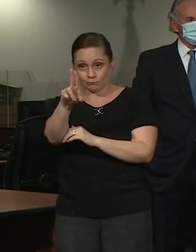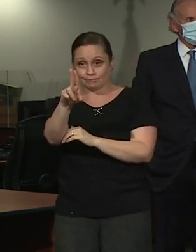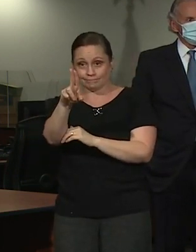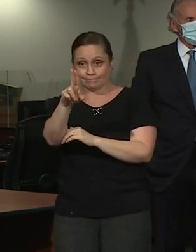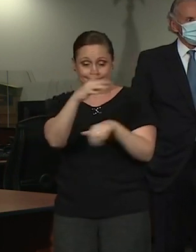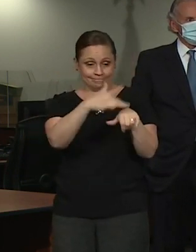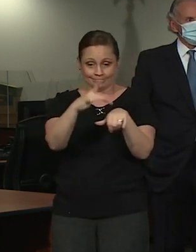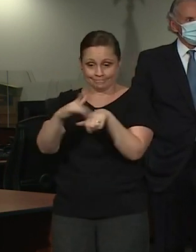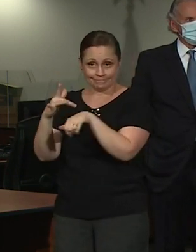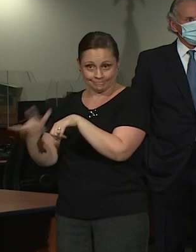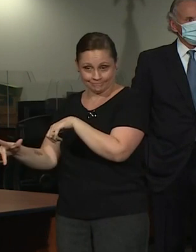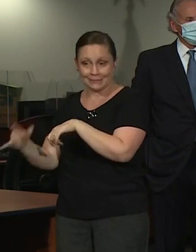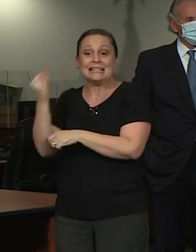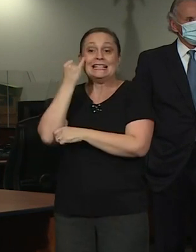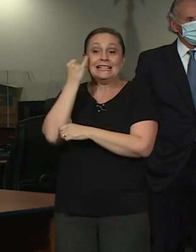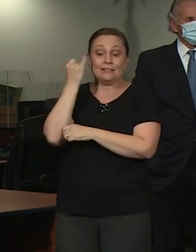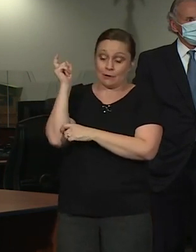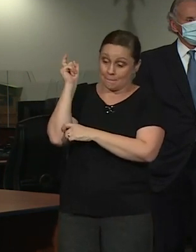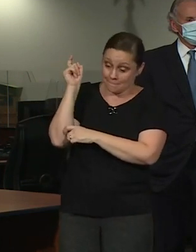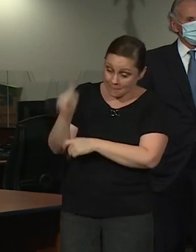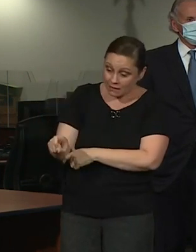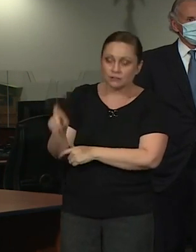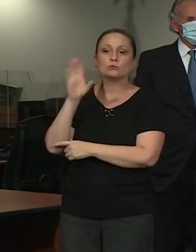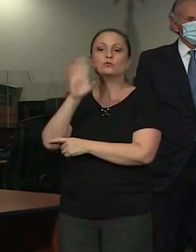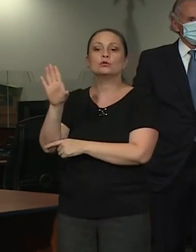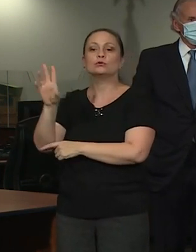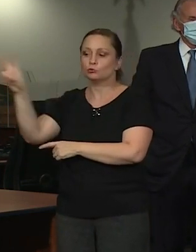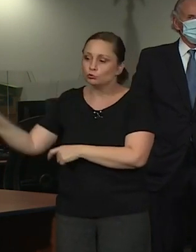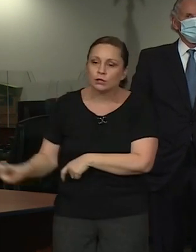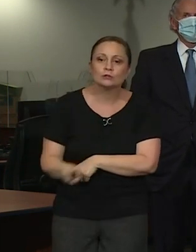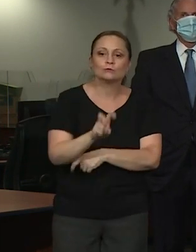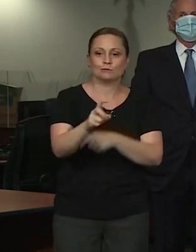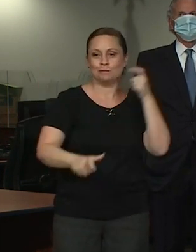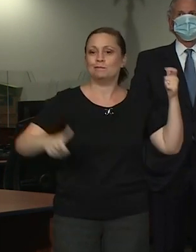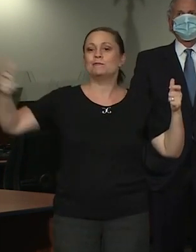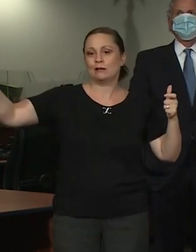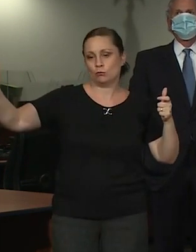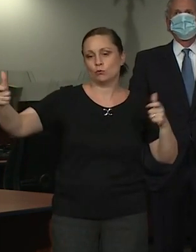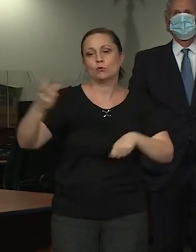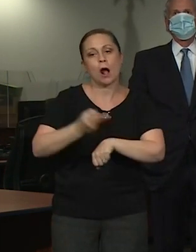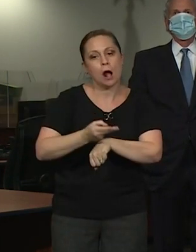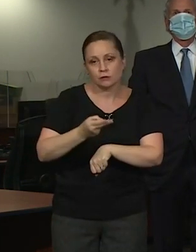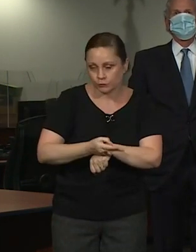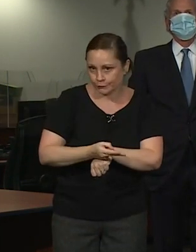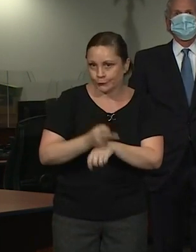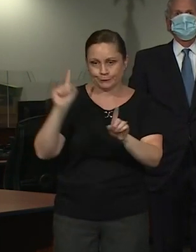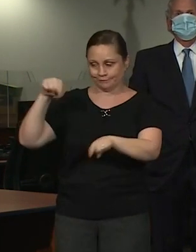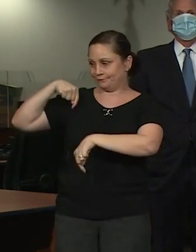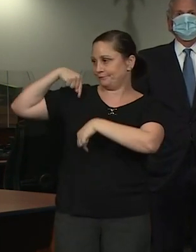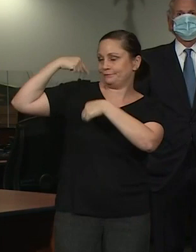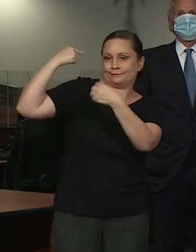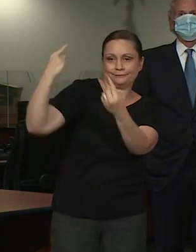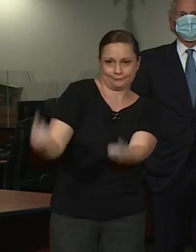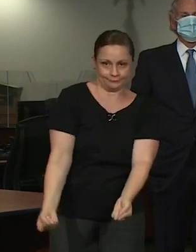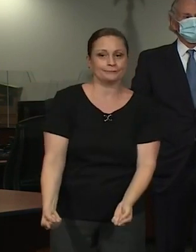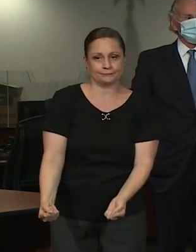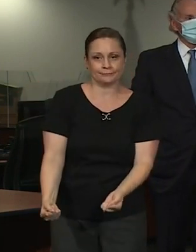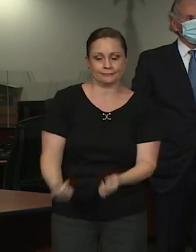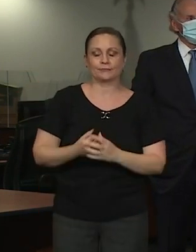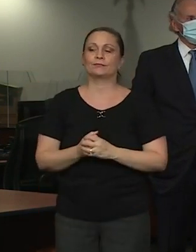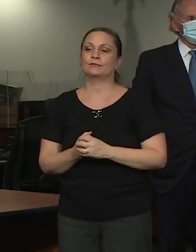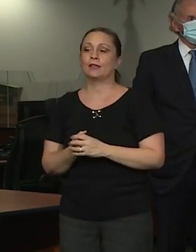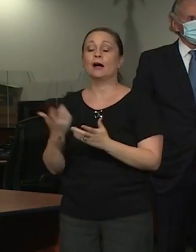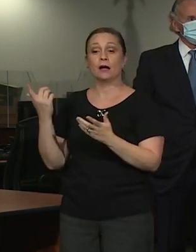they will move patients to a larger municipal hospital. So that type of practice is always in play, and they would